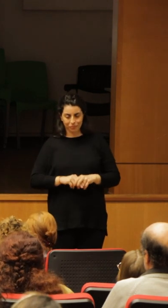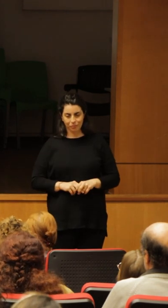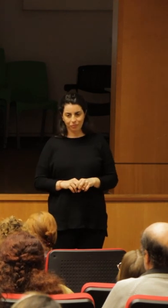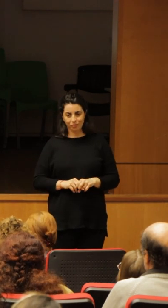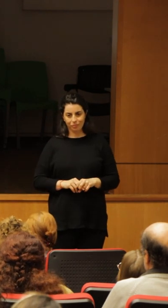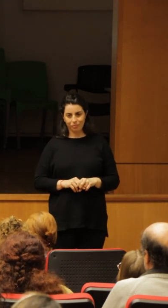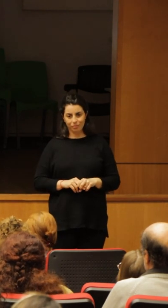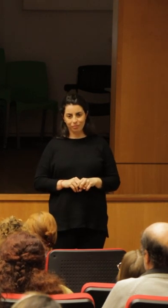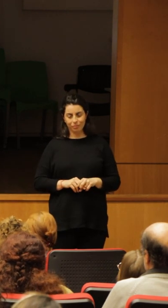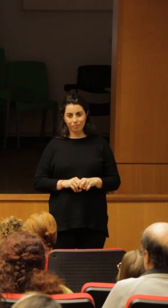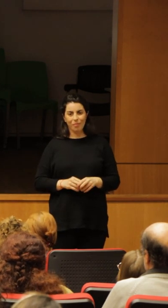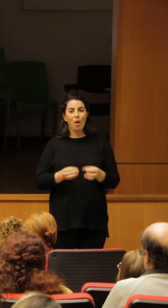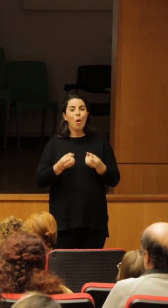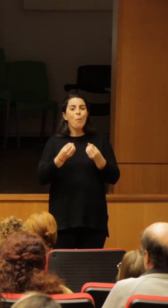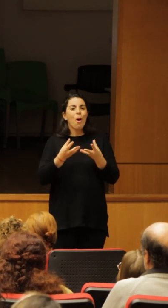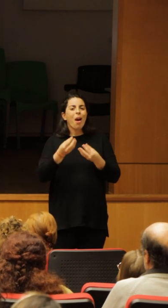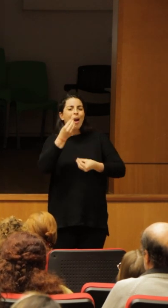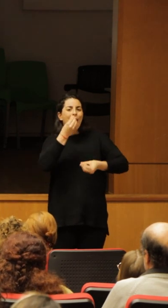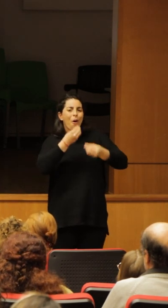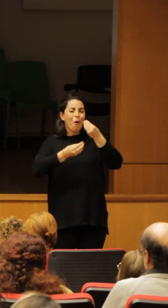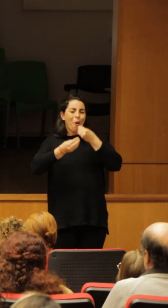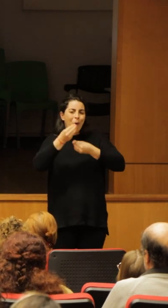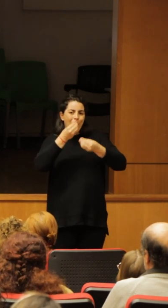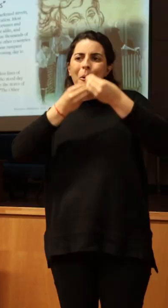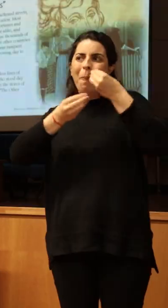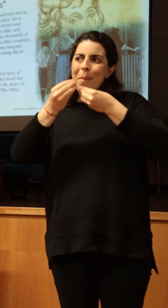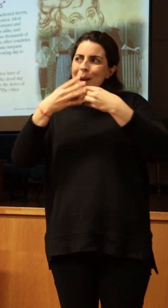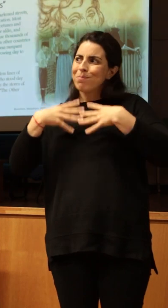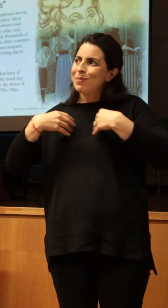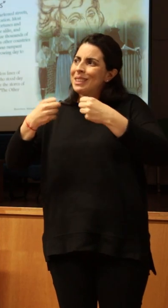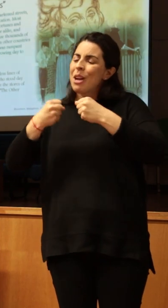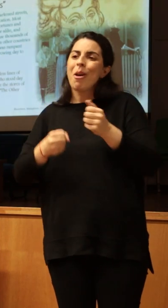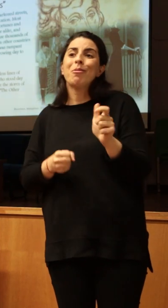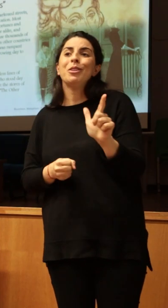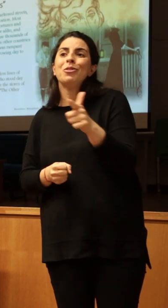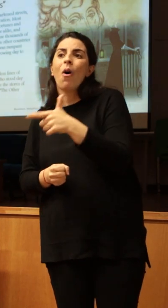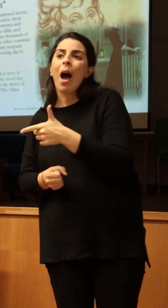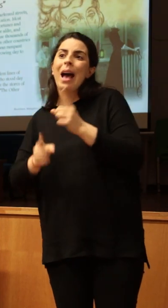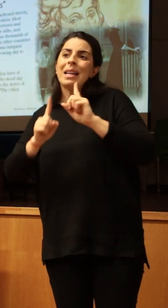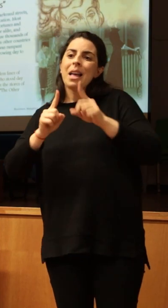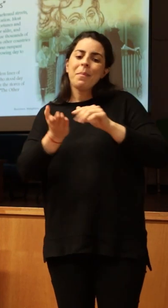conditions. Por la malnutrición y las malas condiciones sanitarias. A close,